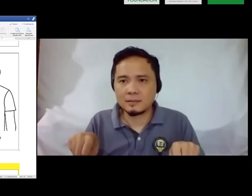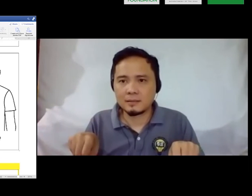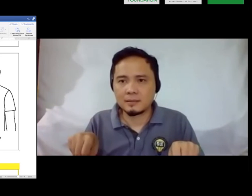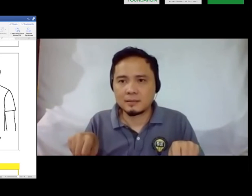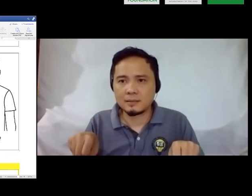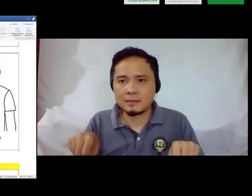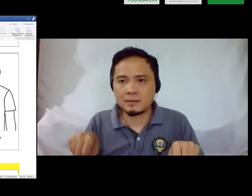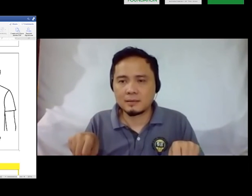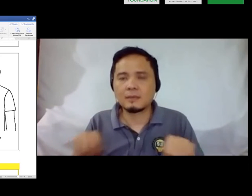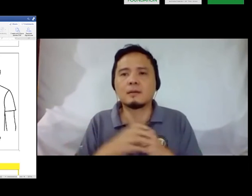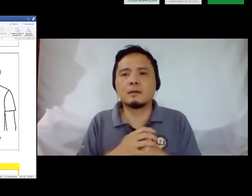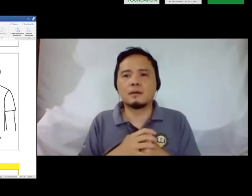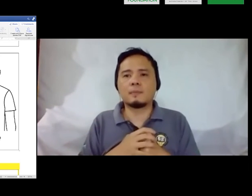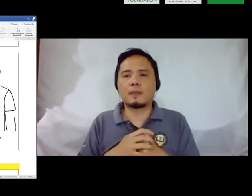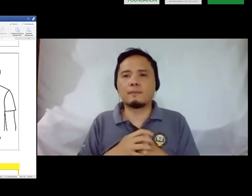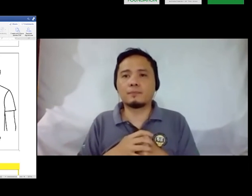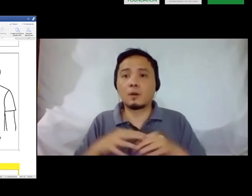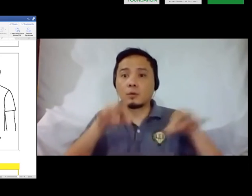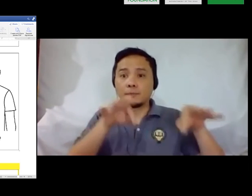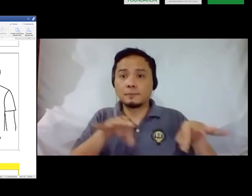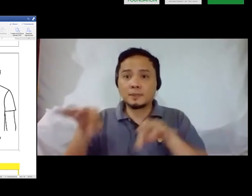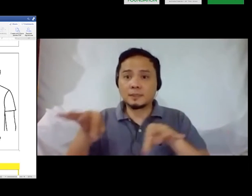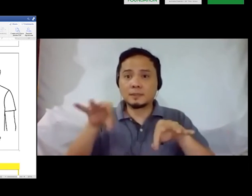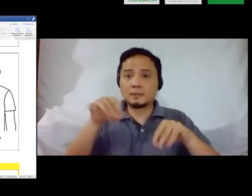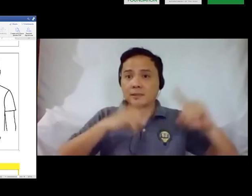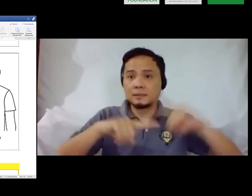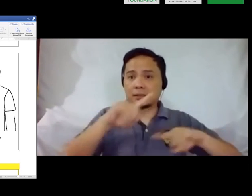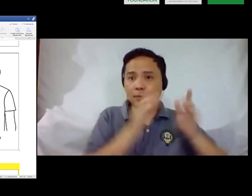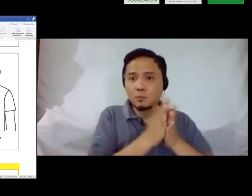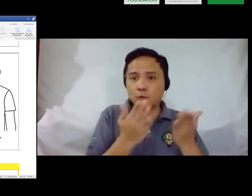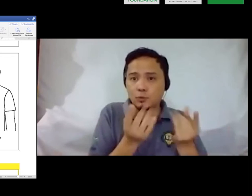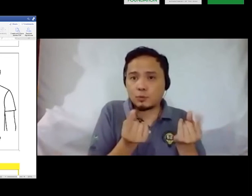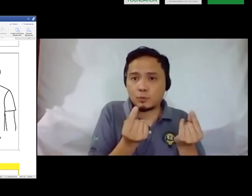Now, the way we did it in the Ho Chi Minh City Sign Language book